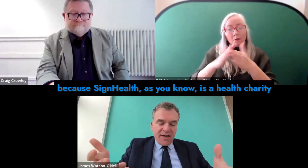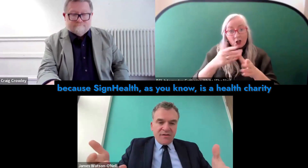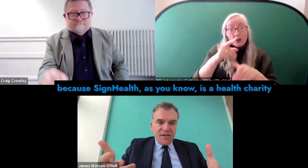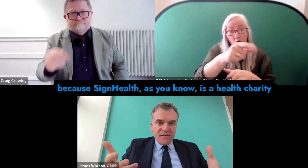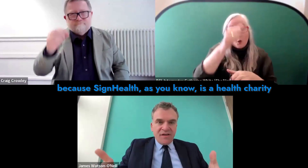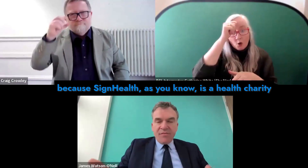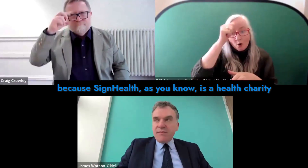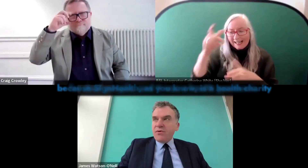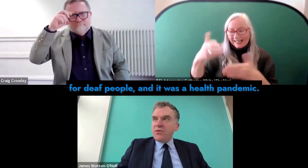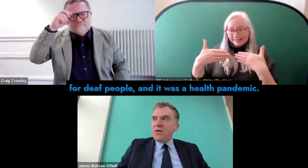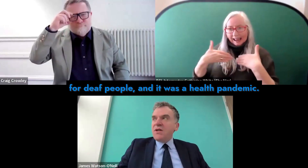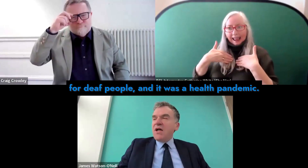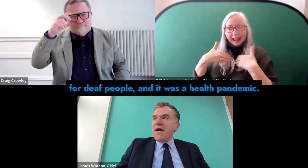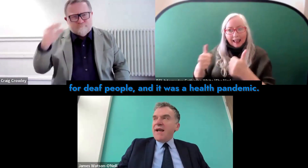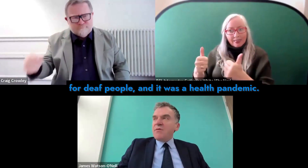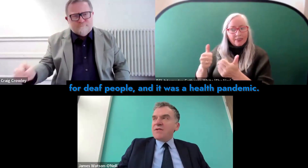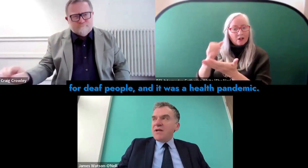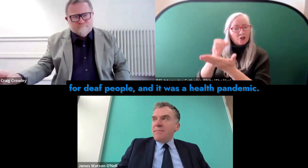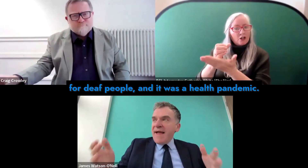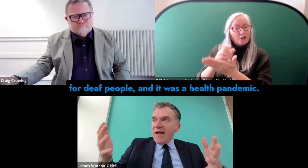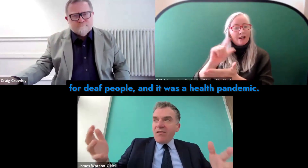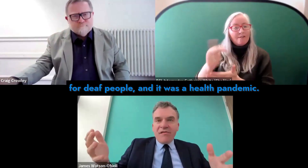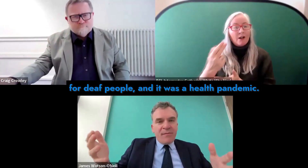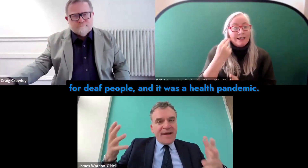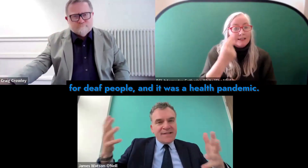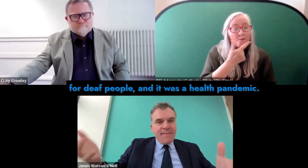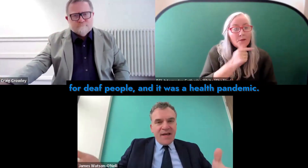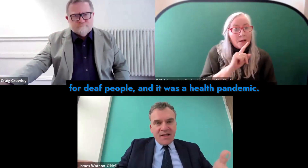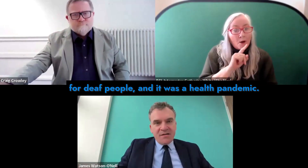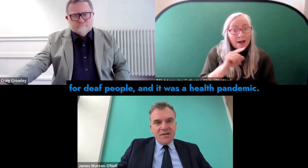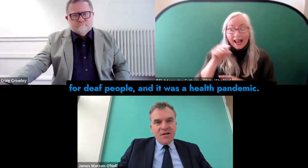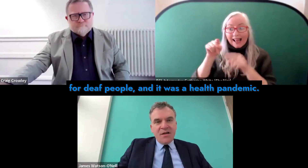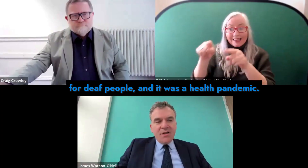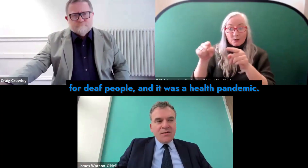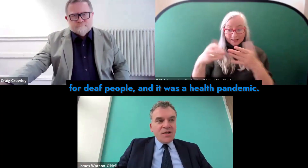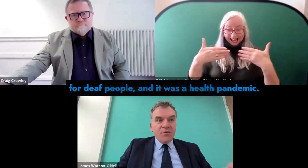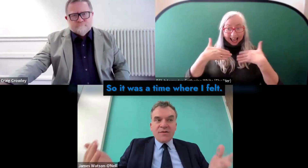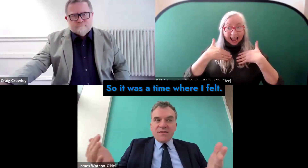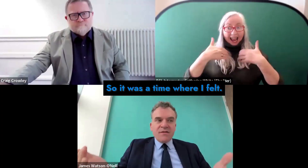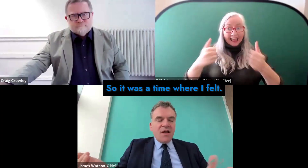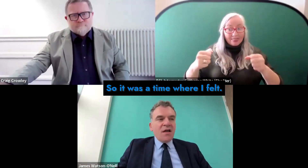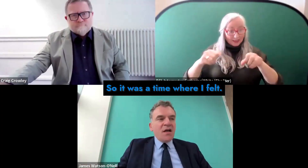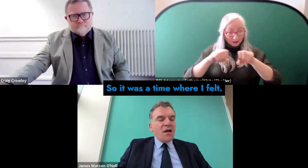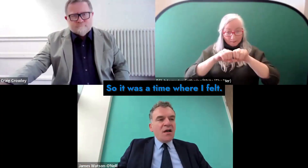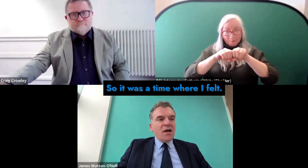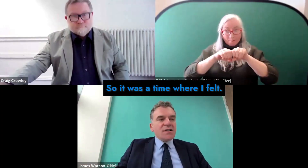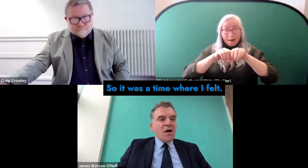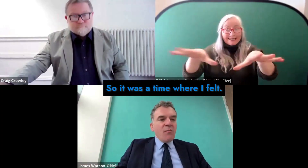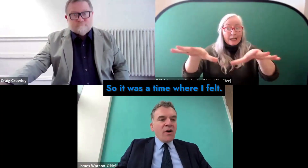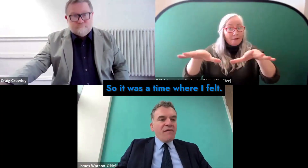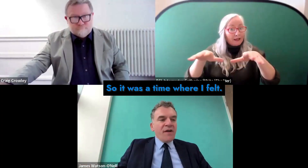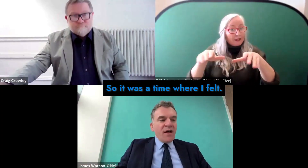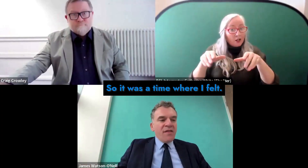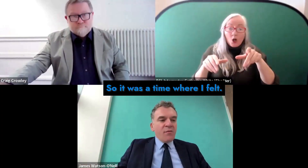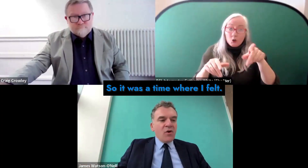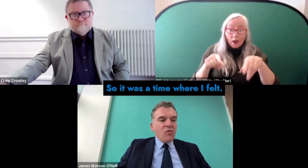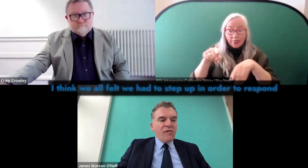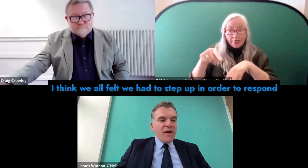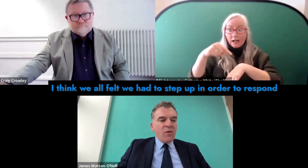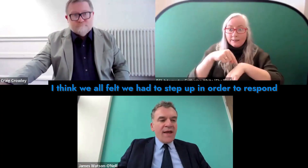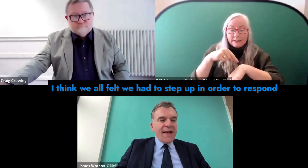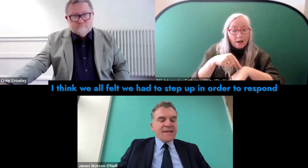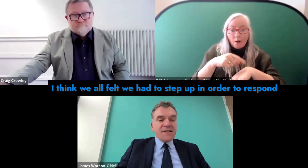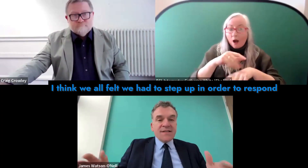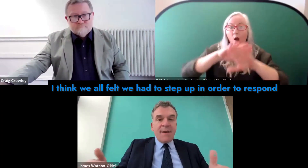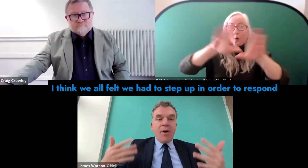you know, is a health charity for deaf people, and it was a health pandemic. So it was a time where I